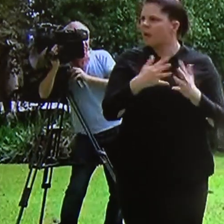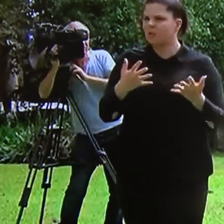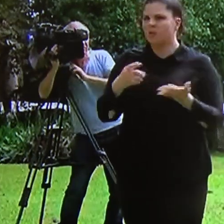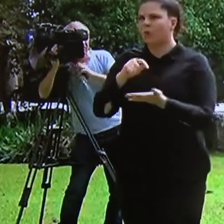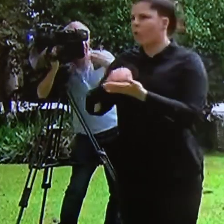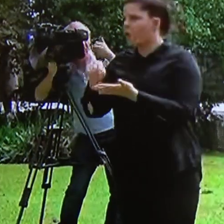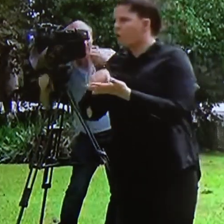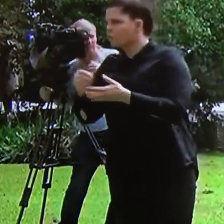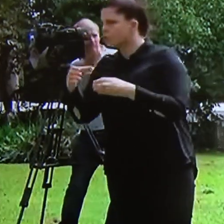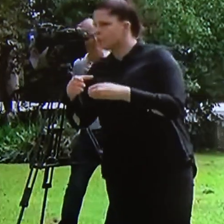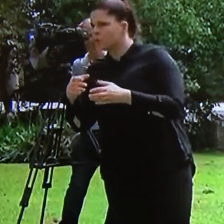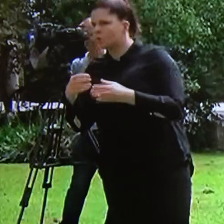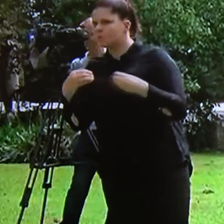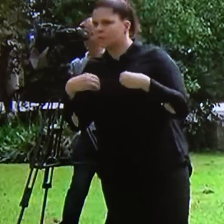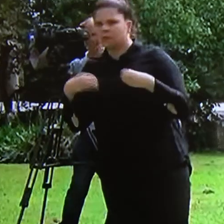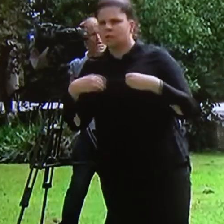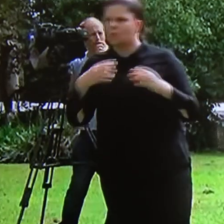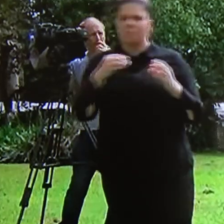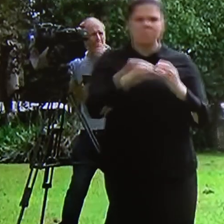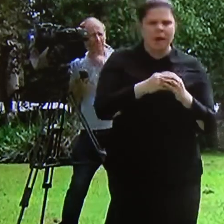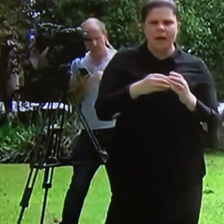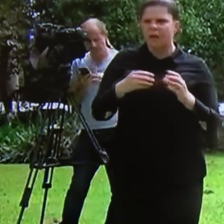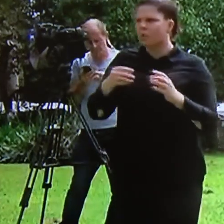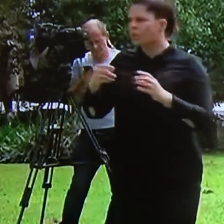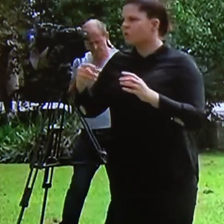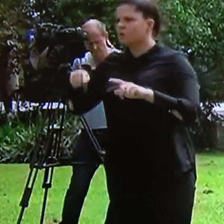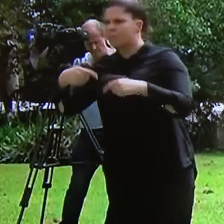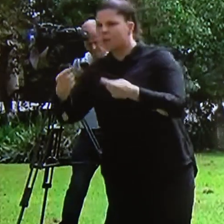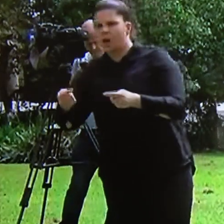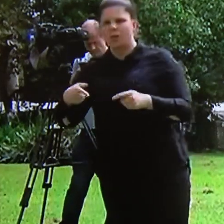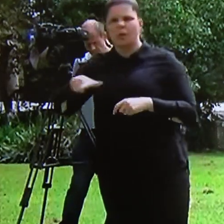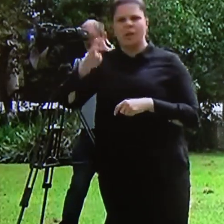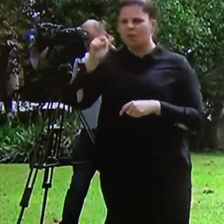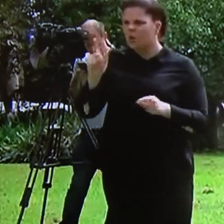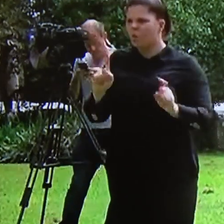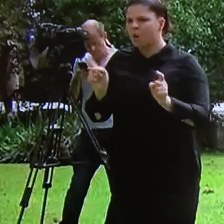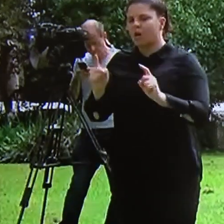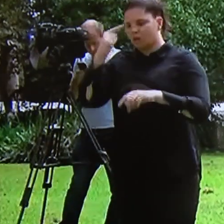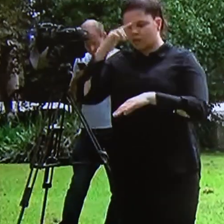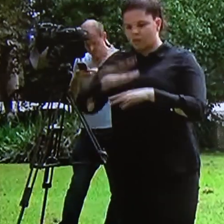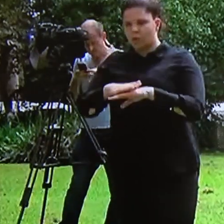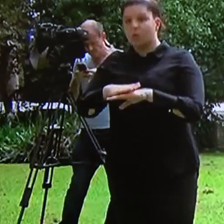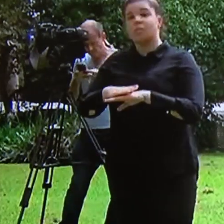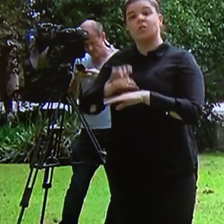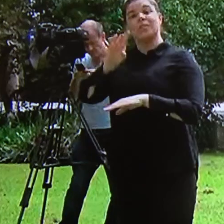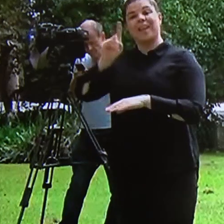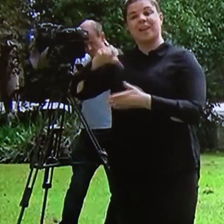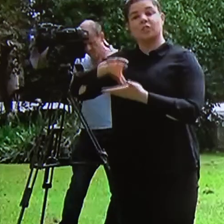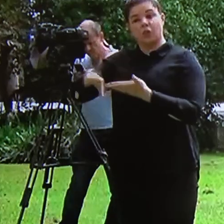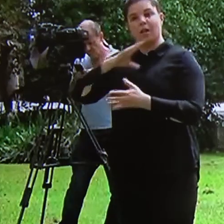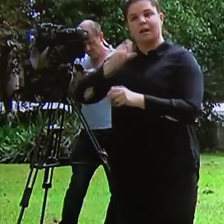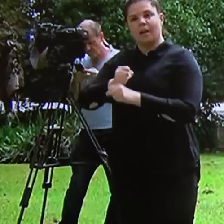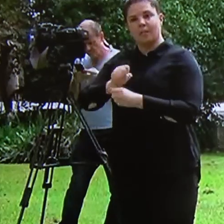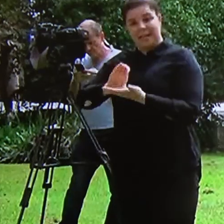my landlord or my suppliers or my bank. It's so important at this time to get that level of advice so that you can